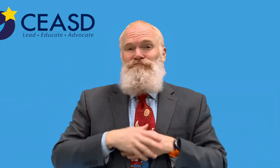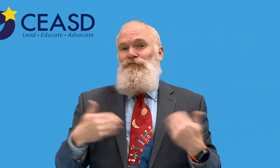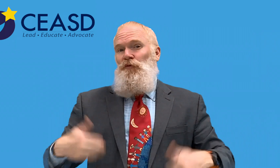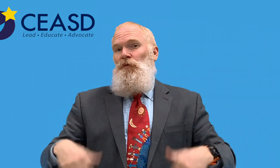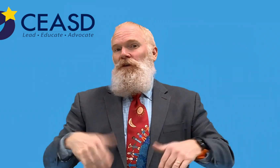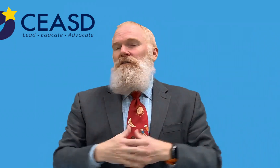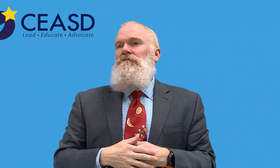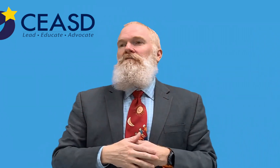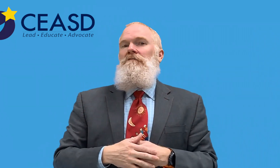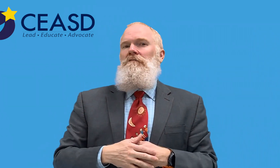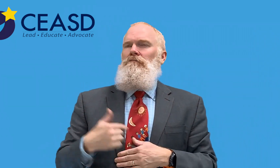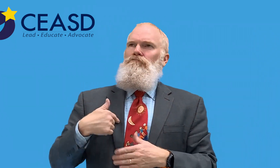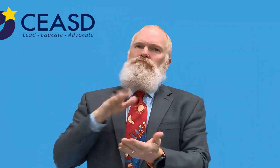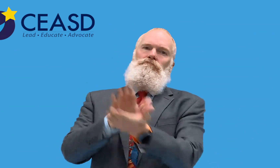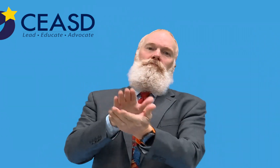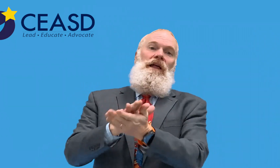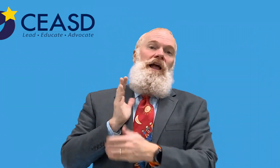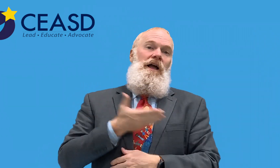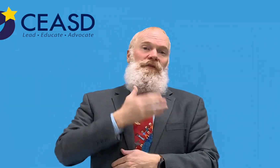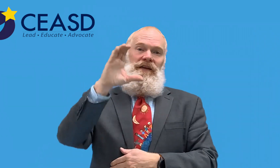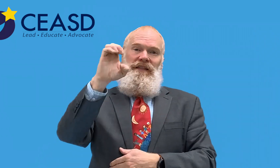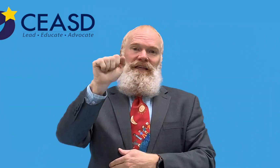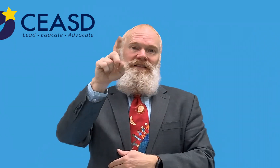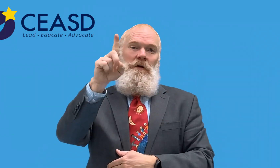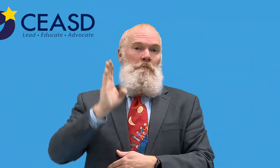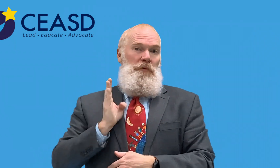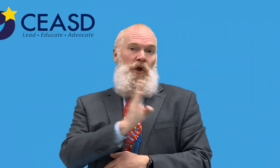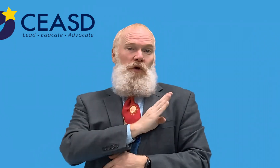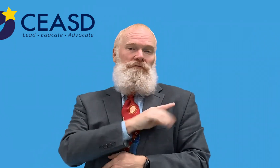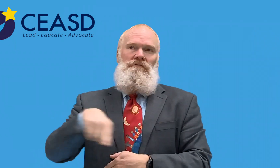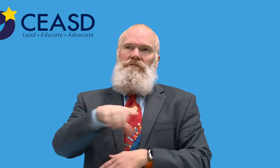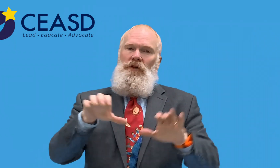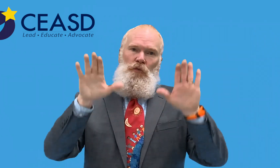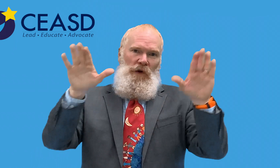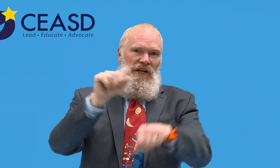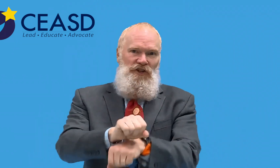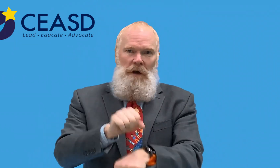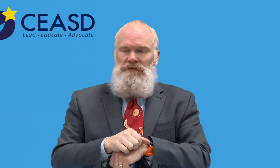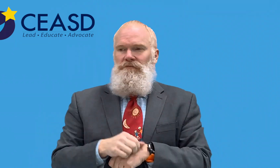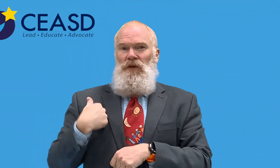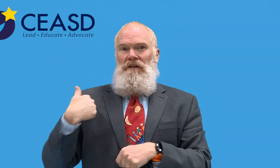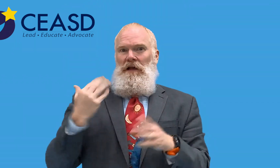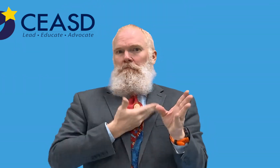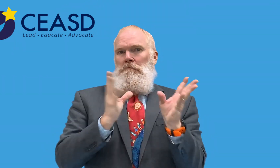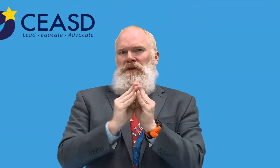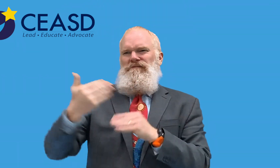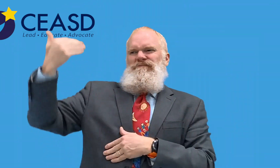know, is currently sweeping the globe. I do want to take a moment to commend our CEASD board for their excellent work. We